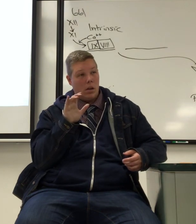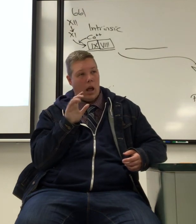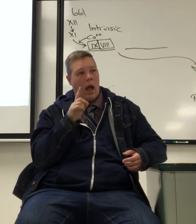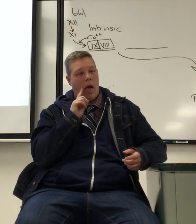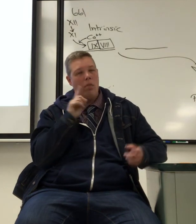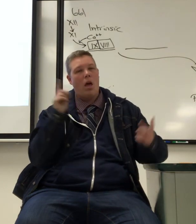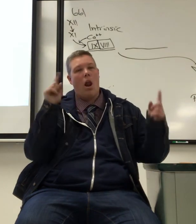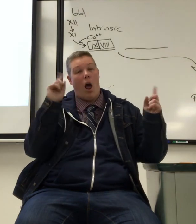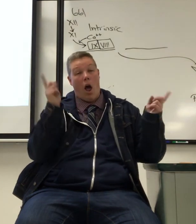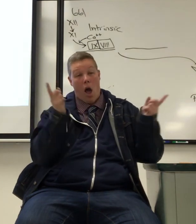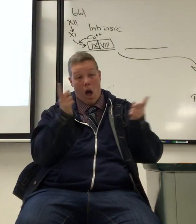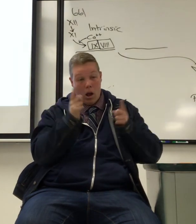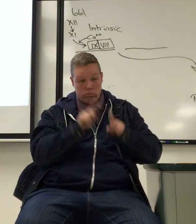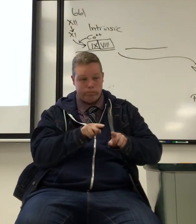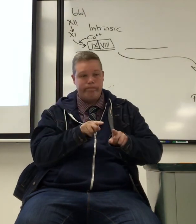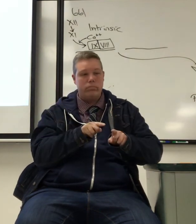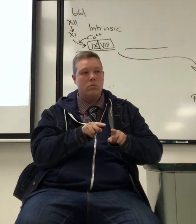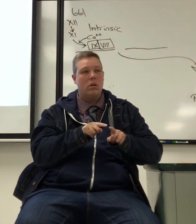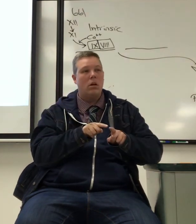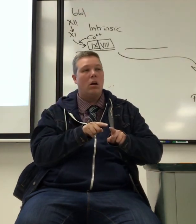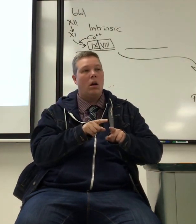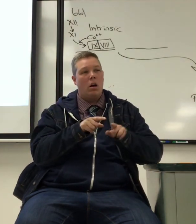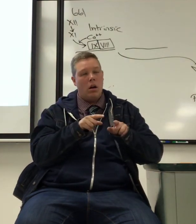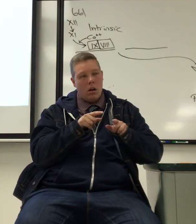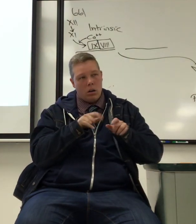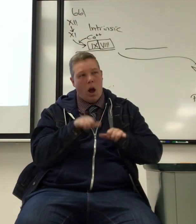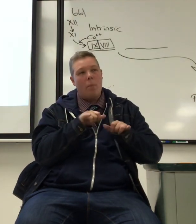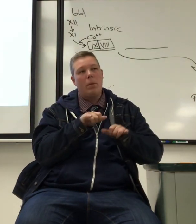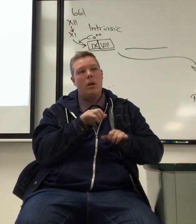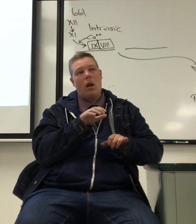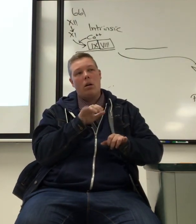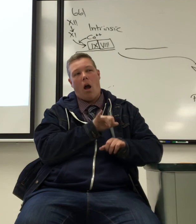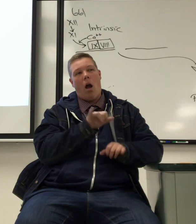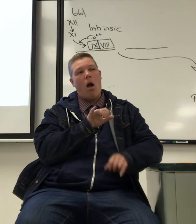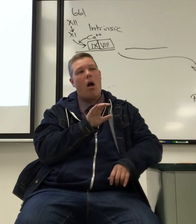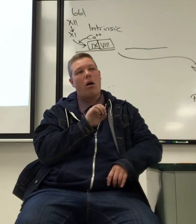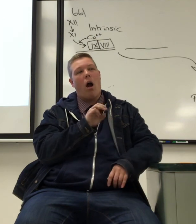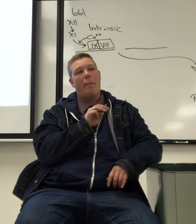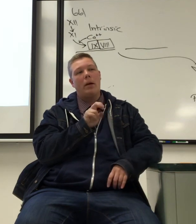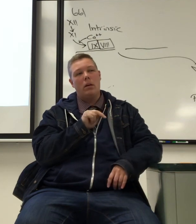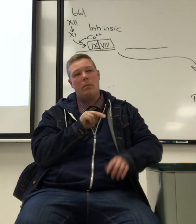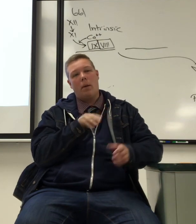common pathway is what we call it.